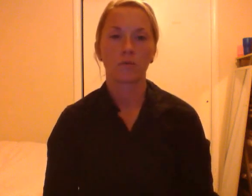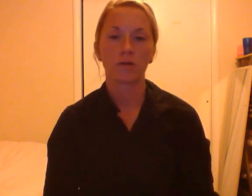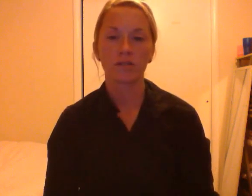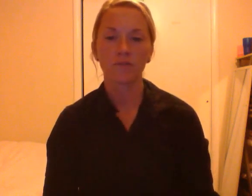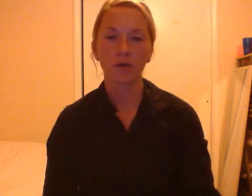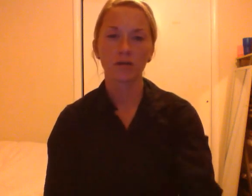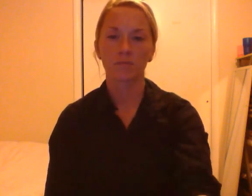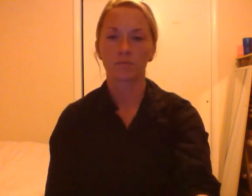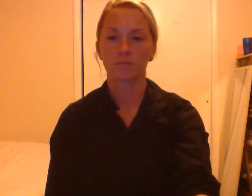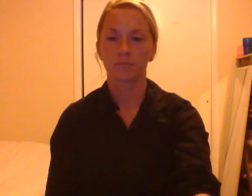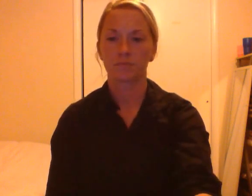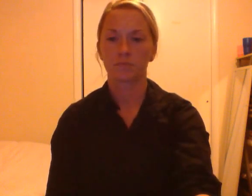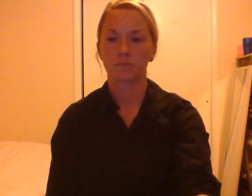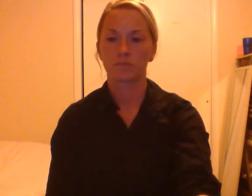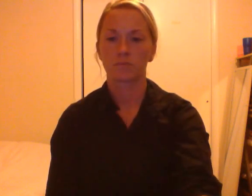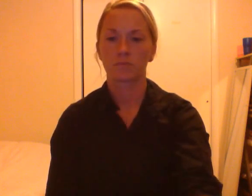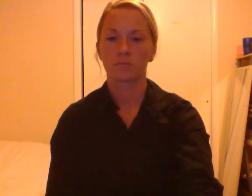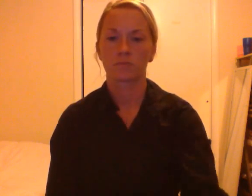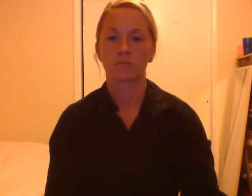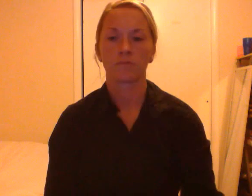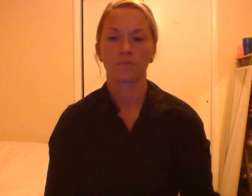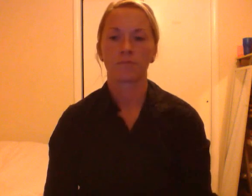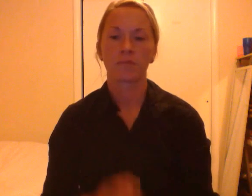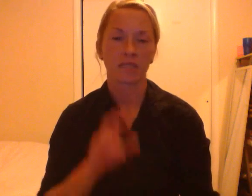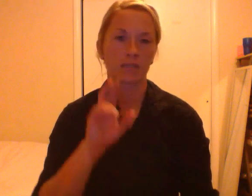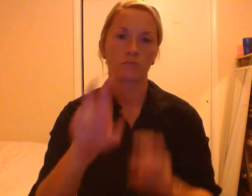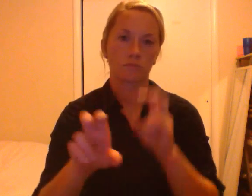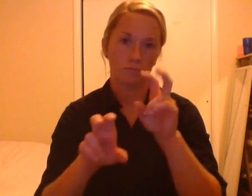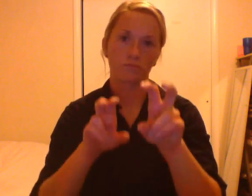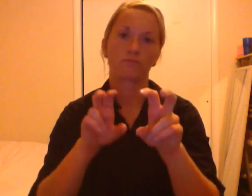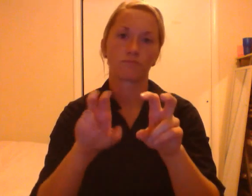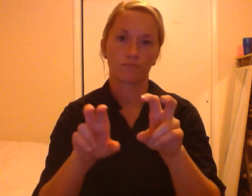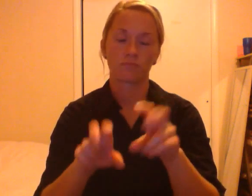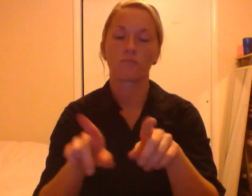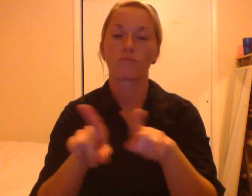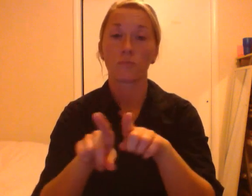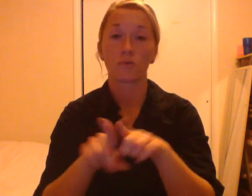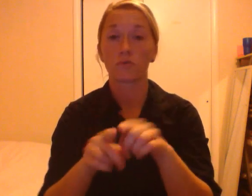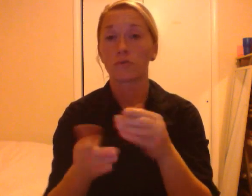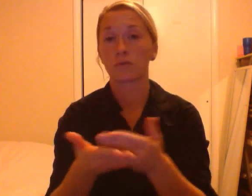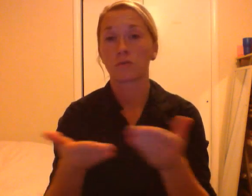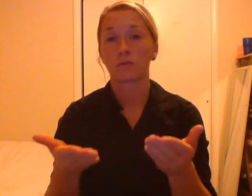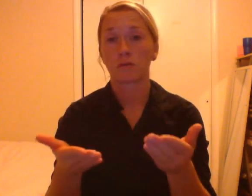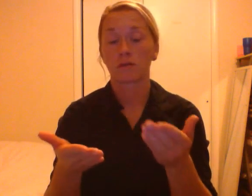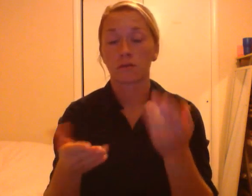What is that for? Well, it's really just interest. Now, there's also something called loan discount points.